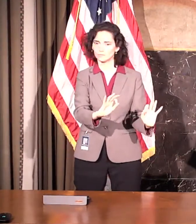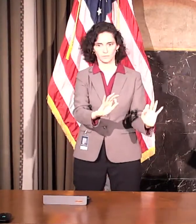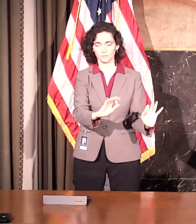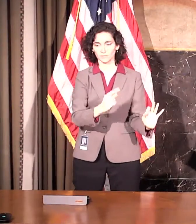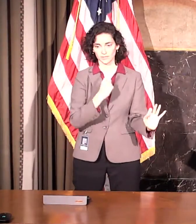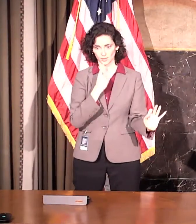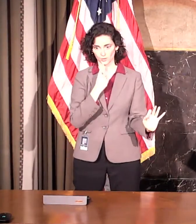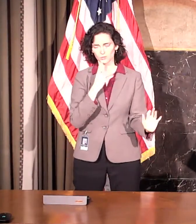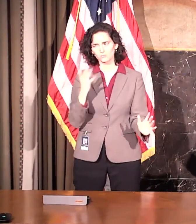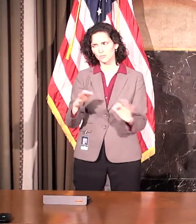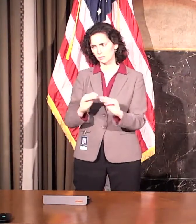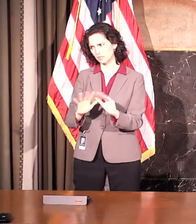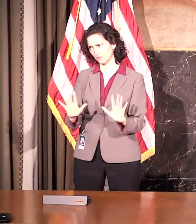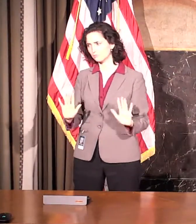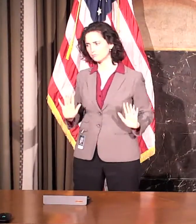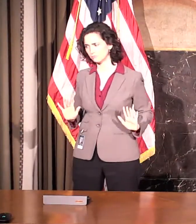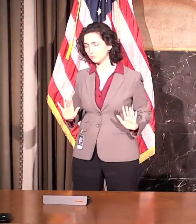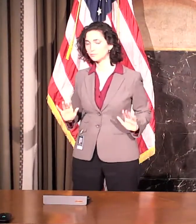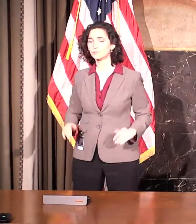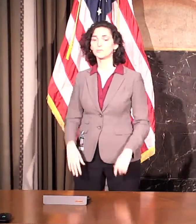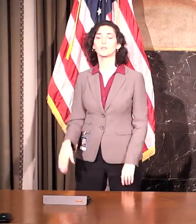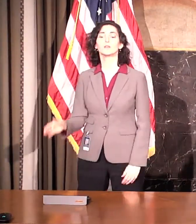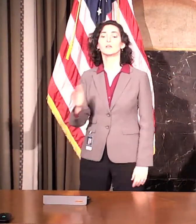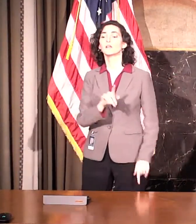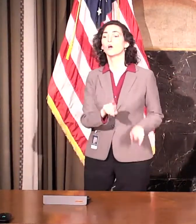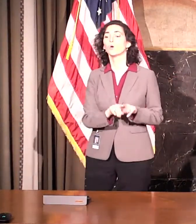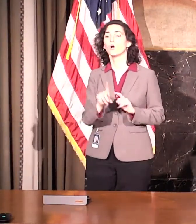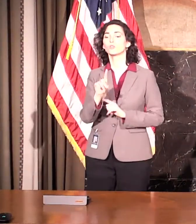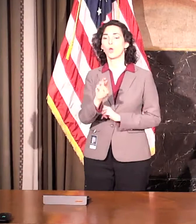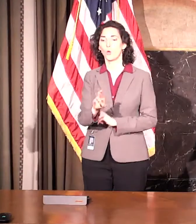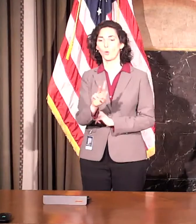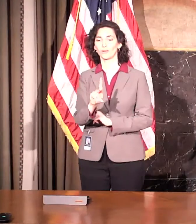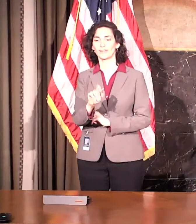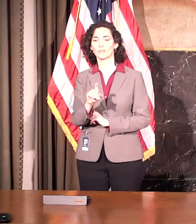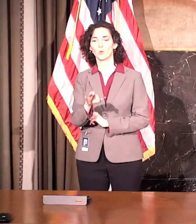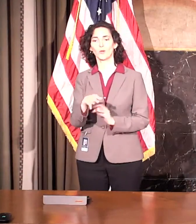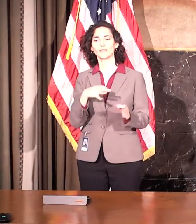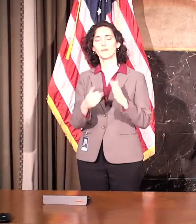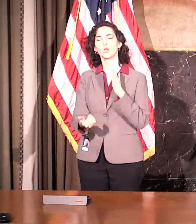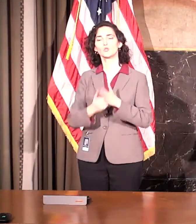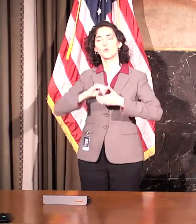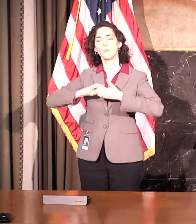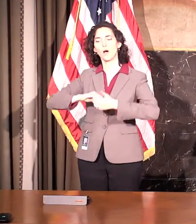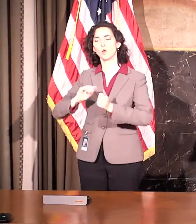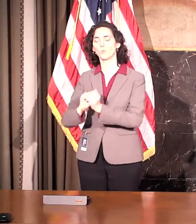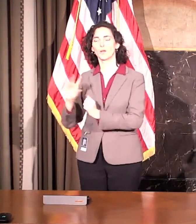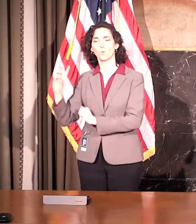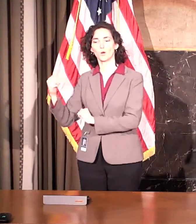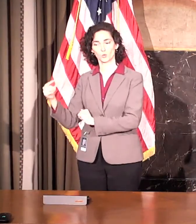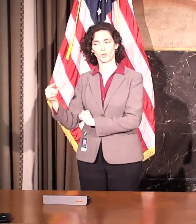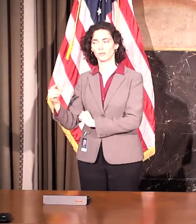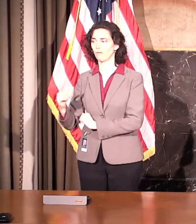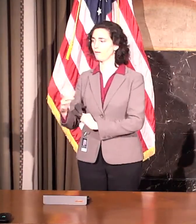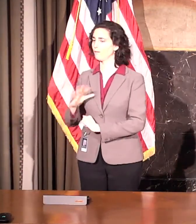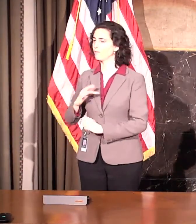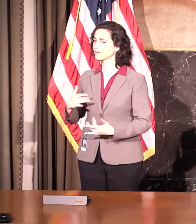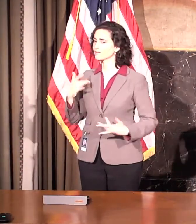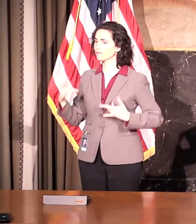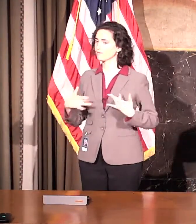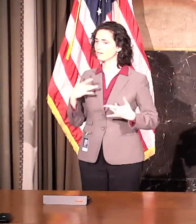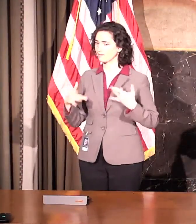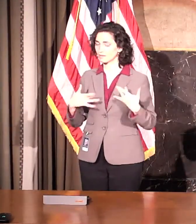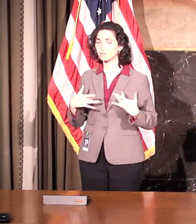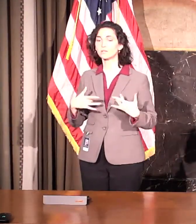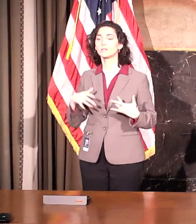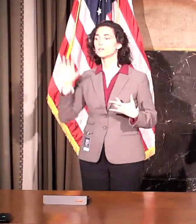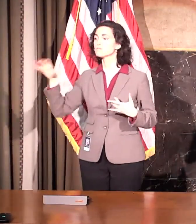to clear that up. Dr. Cantor mentioned a new partnership with Walgreens. We're excited about this. Of the 32